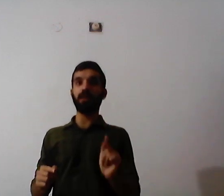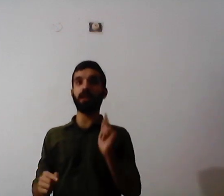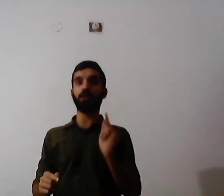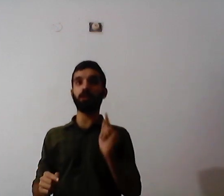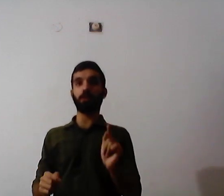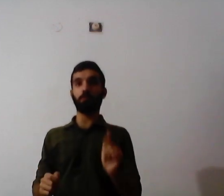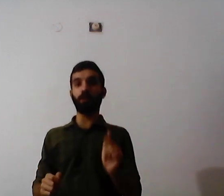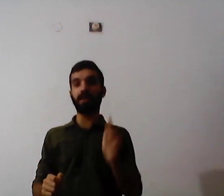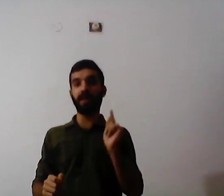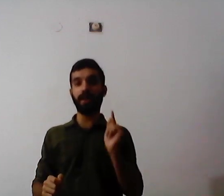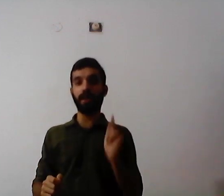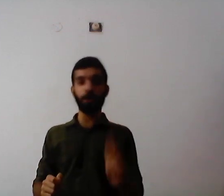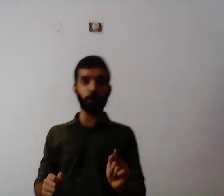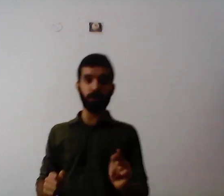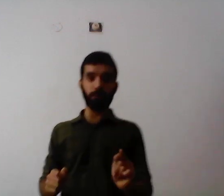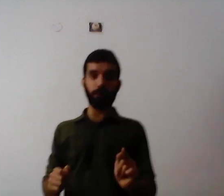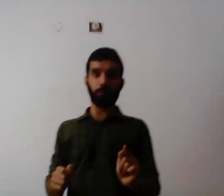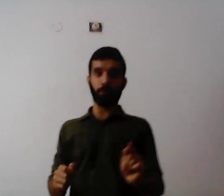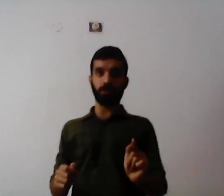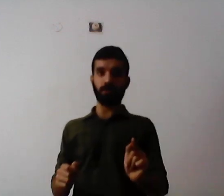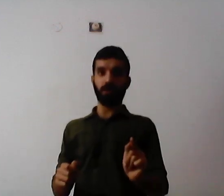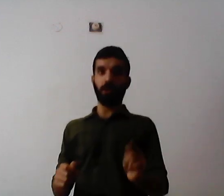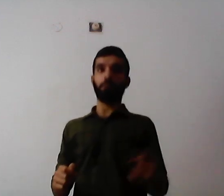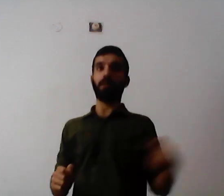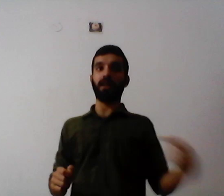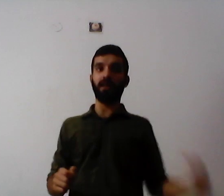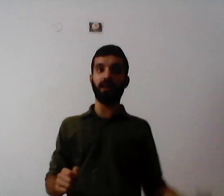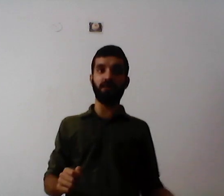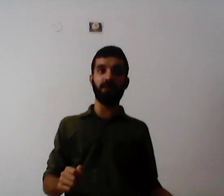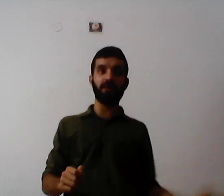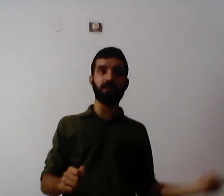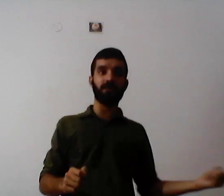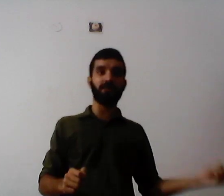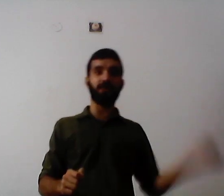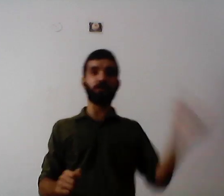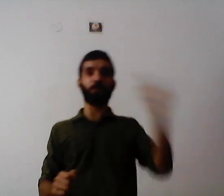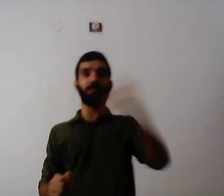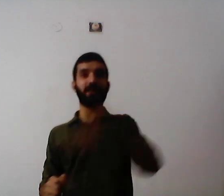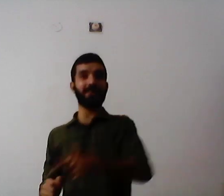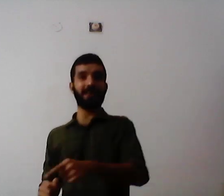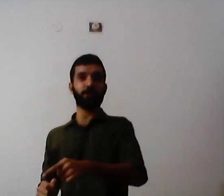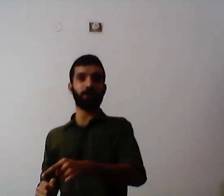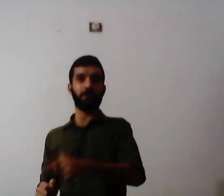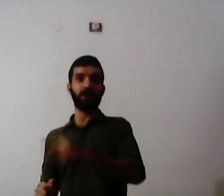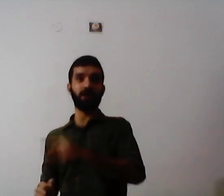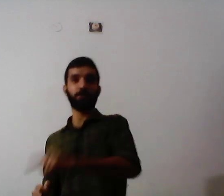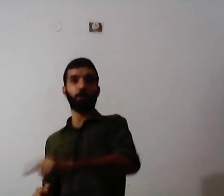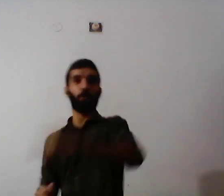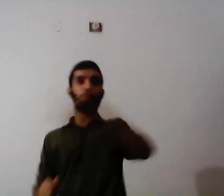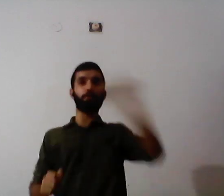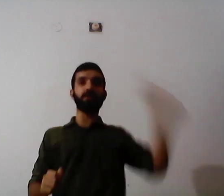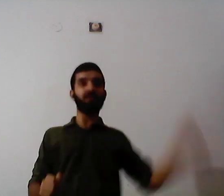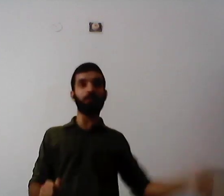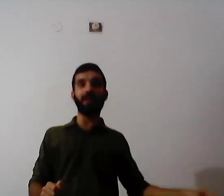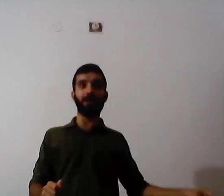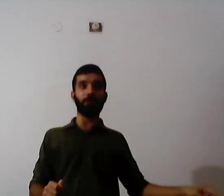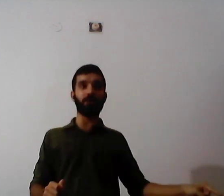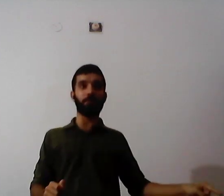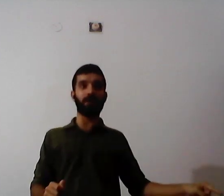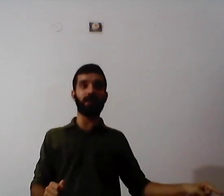to support the endothermic process. But here we discuss the dissolving is exothermic. So the opposite will be endothermic, right?